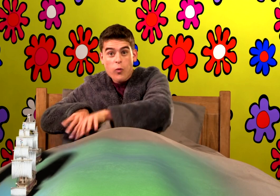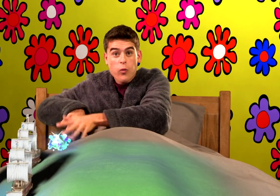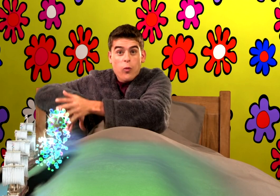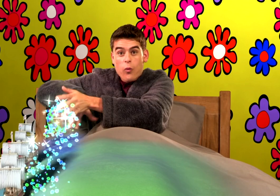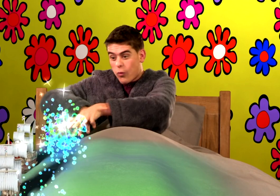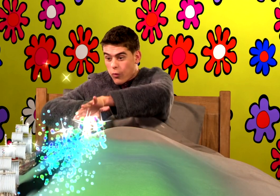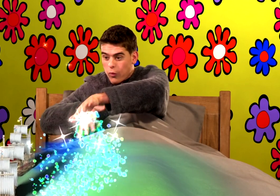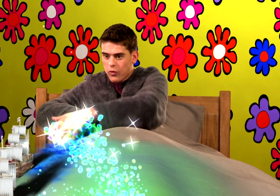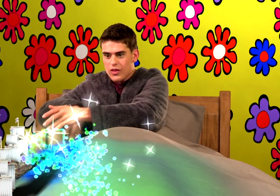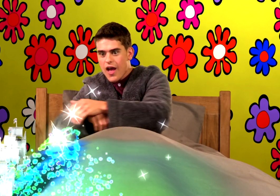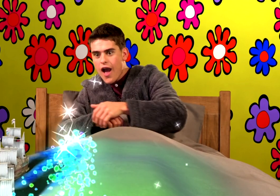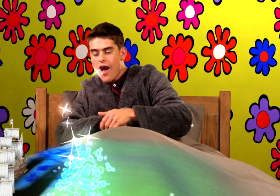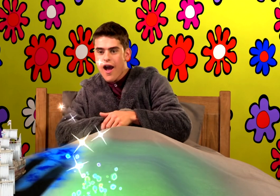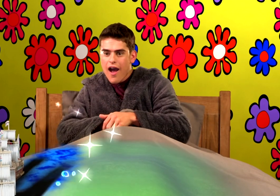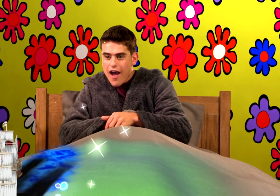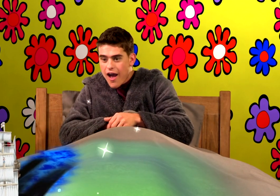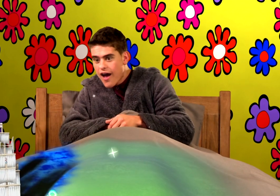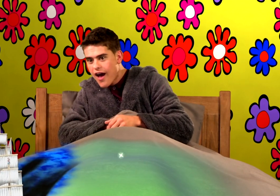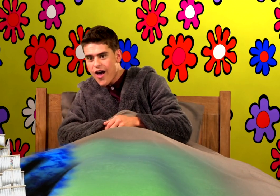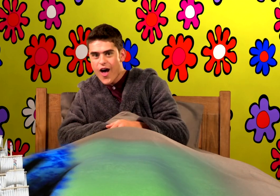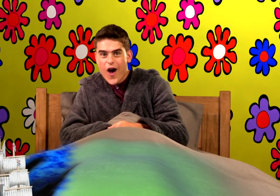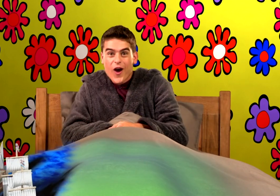all up and down among the sheets.